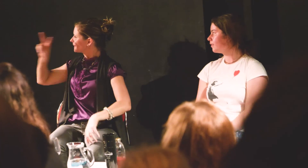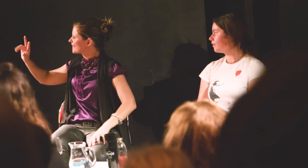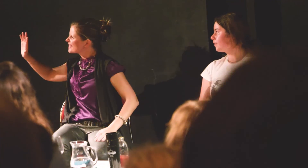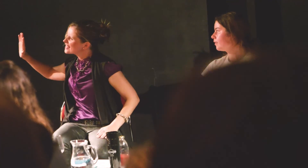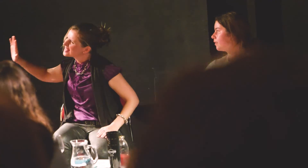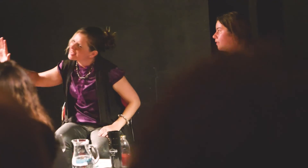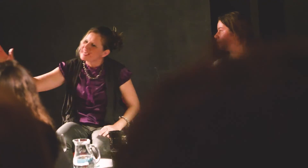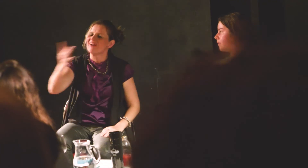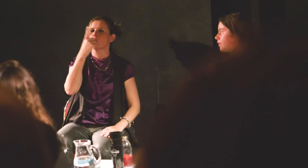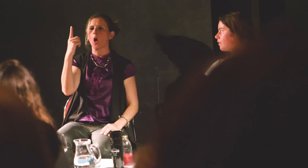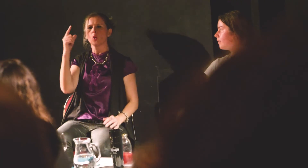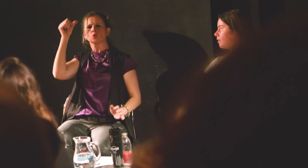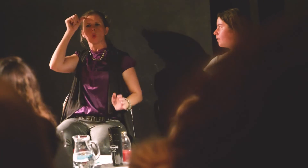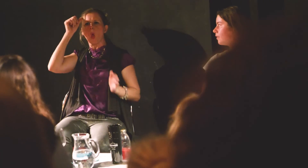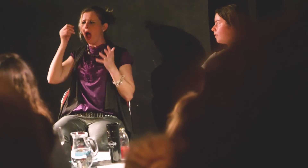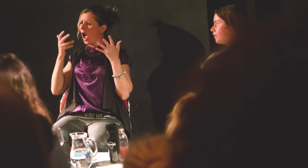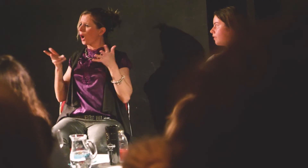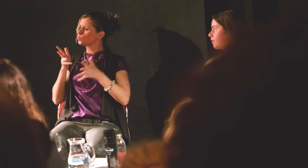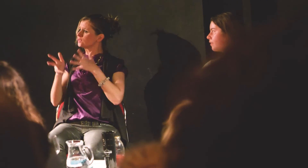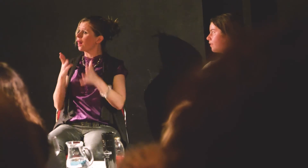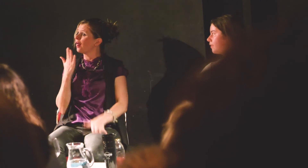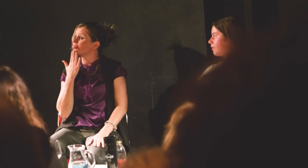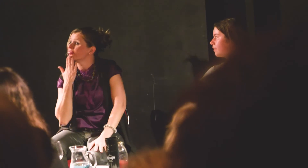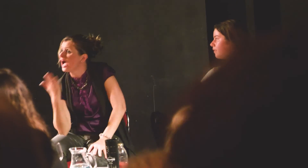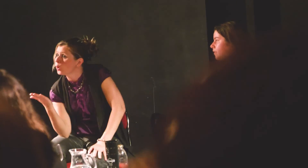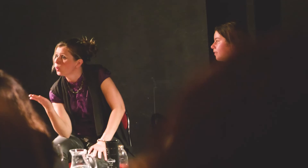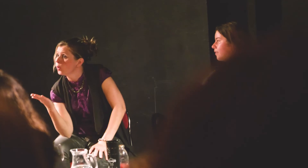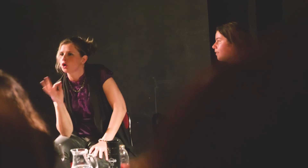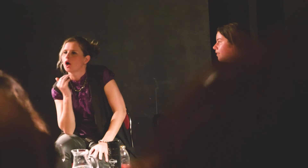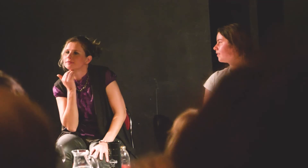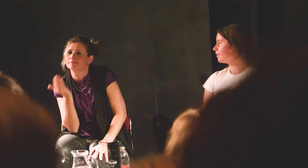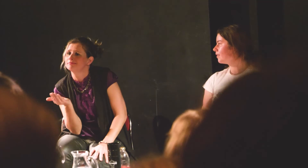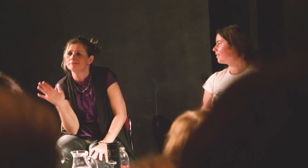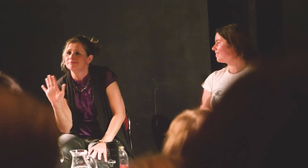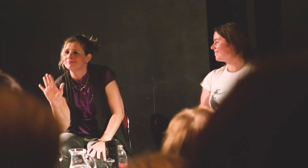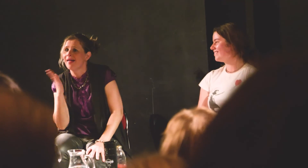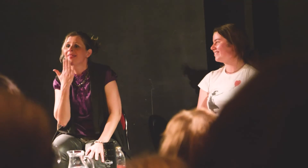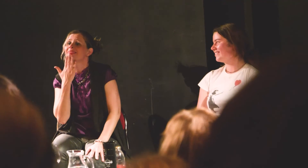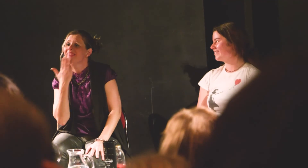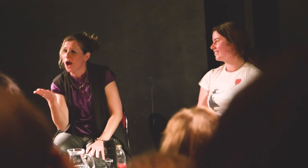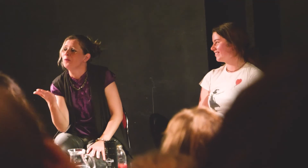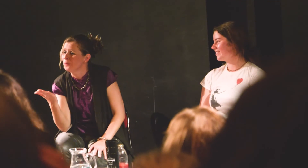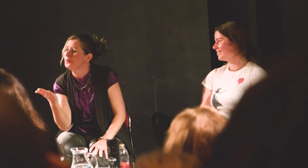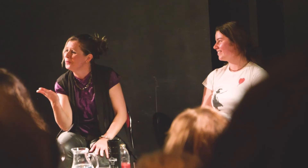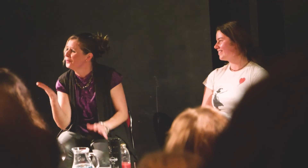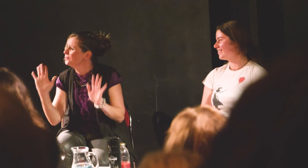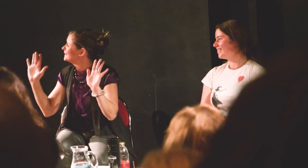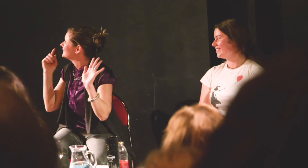obviously sign language is the language you use in New Zealand. And so remember the sign for thank you, not F you,